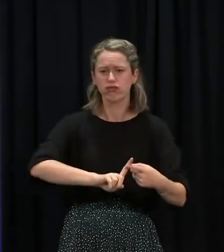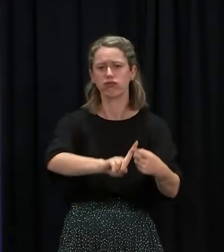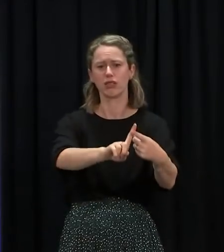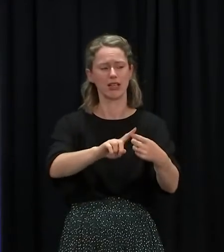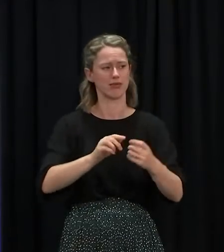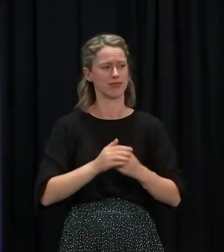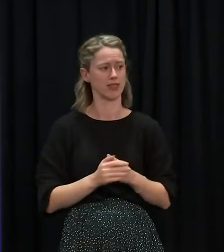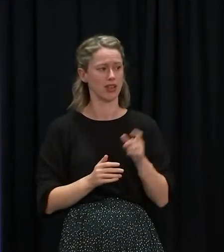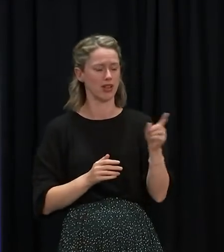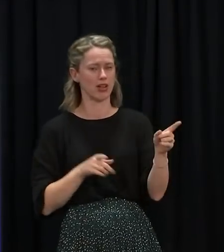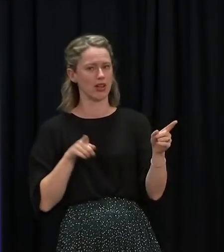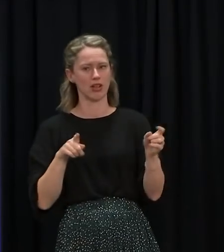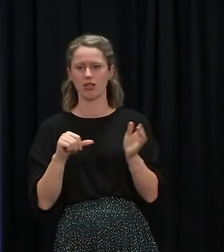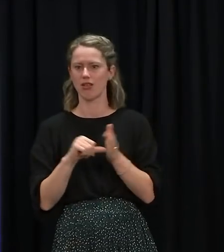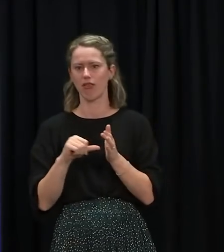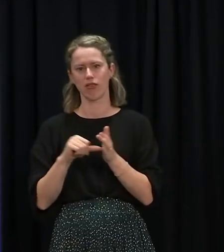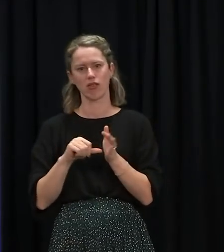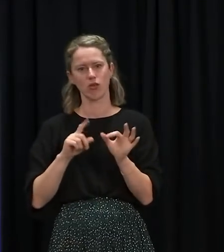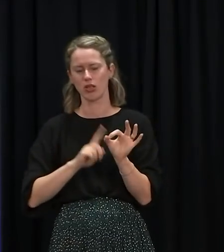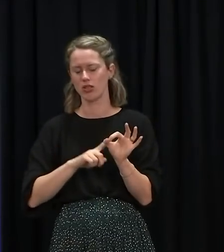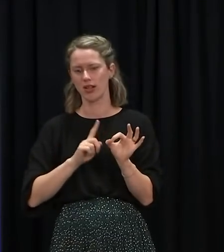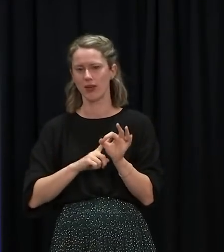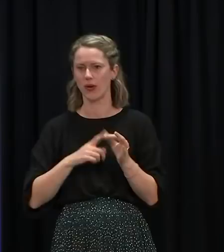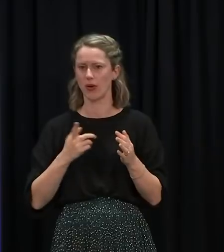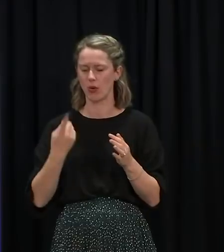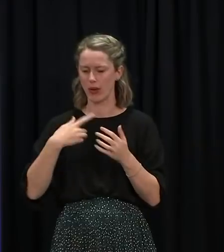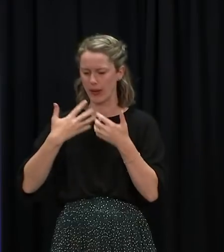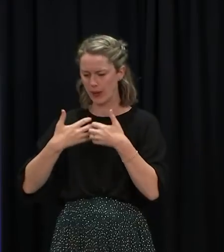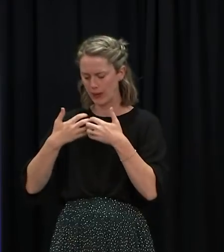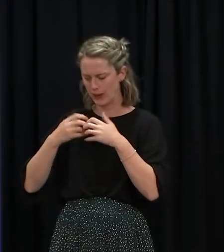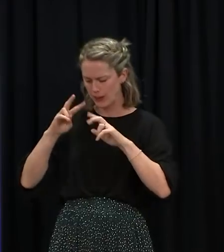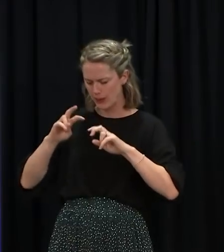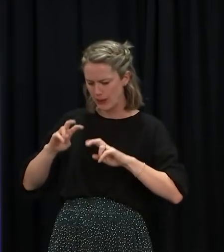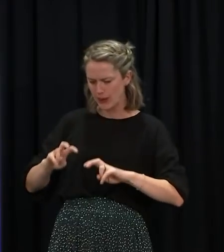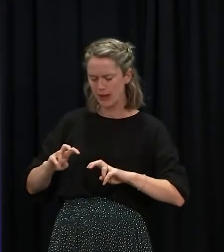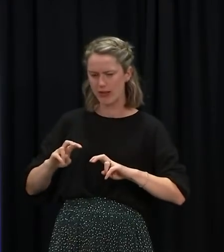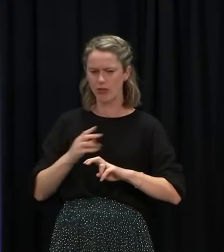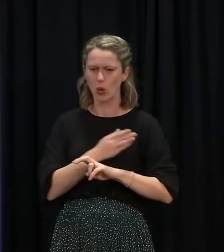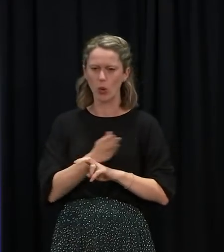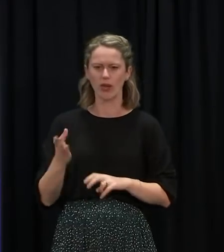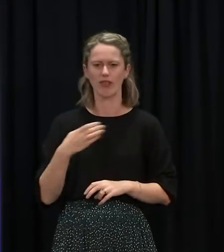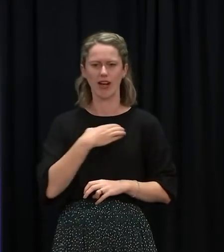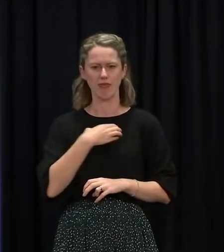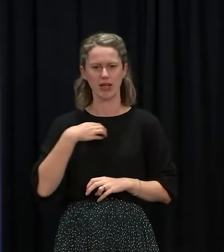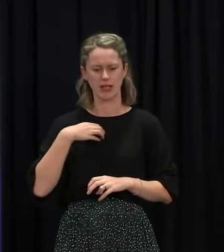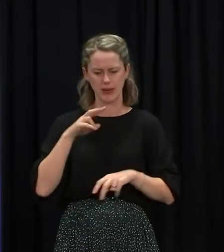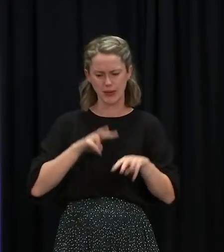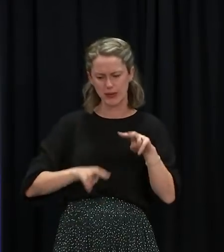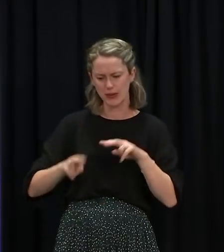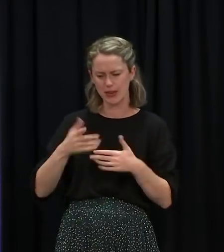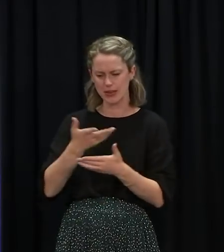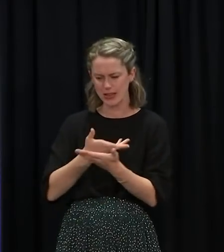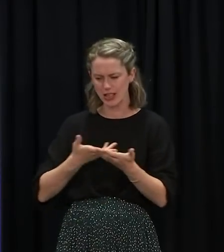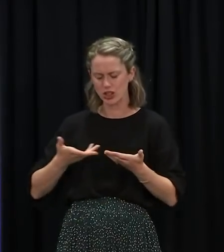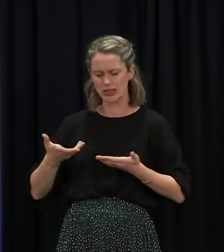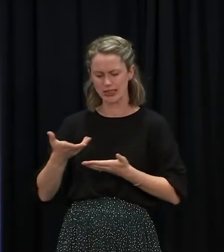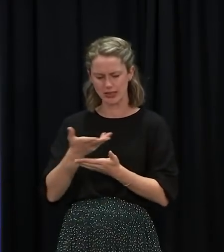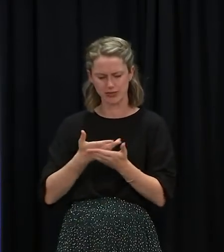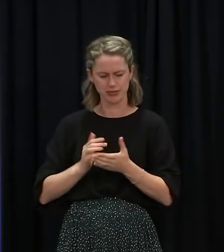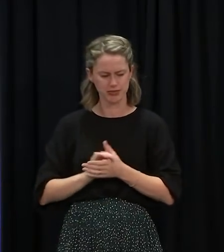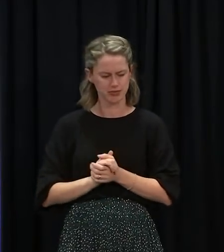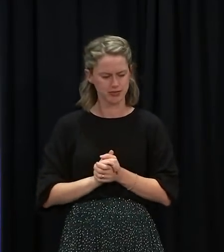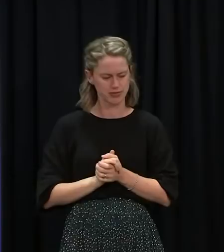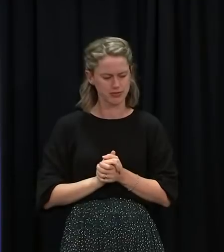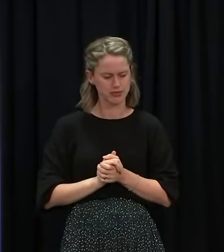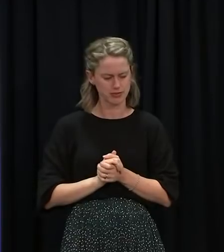the $6 billion question, really, and it's one that we're doing some work on right across government and very active discussions. What I would